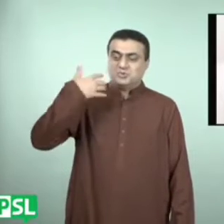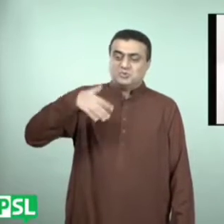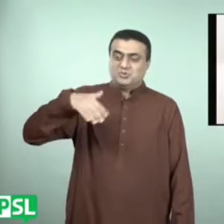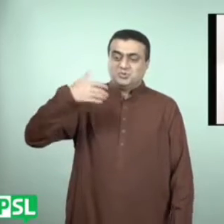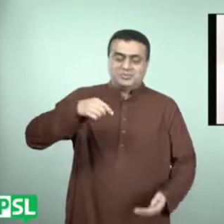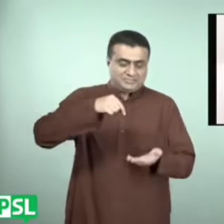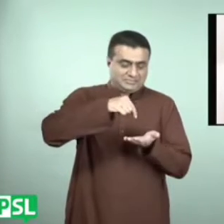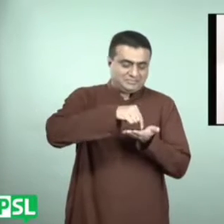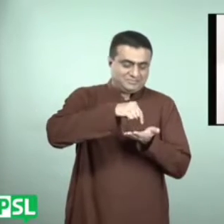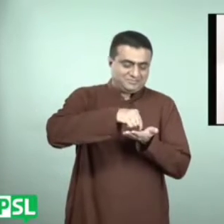Chili garlic.